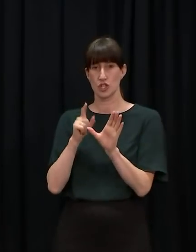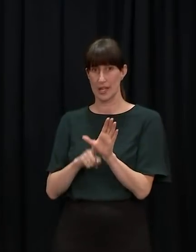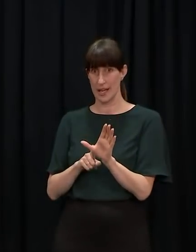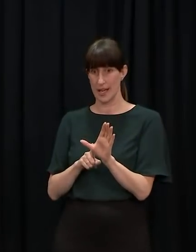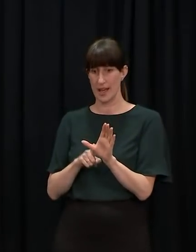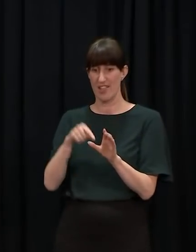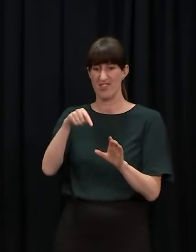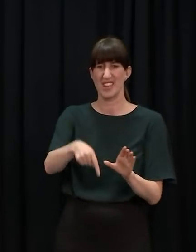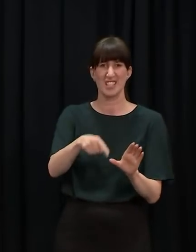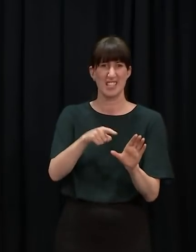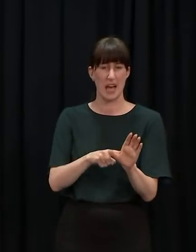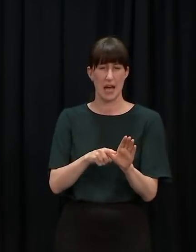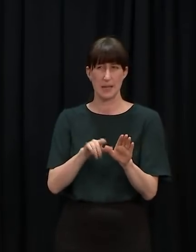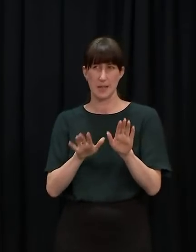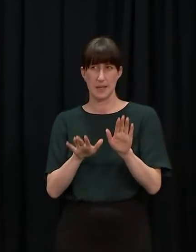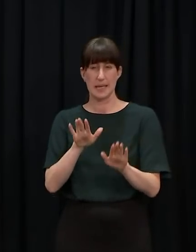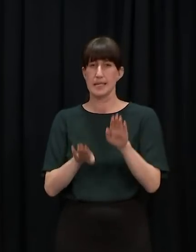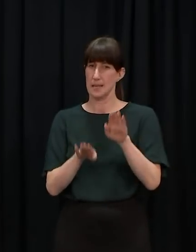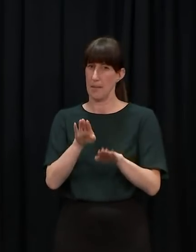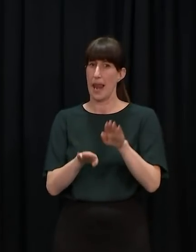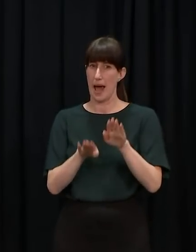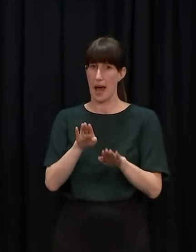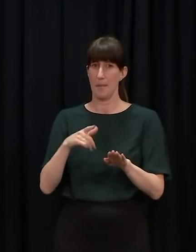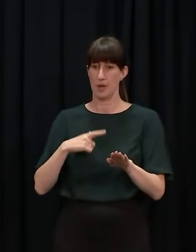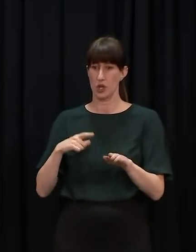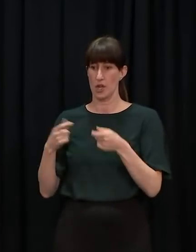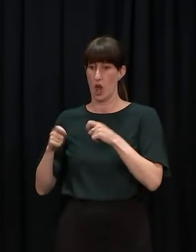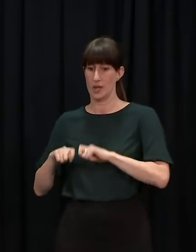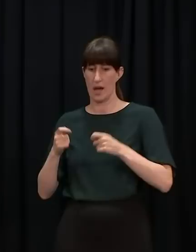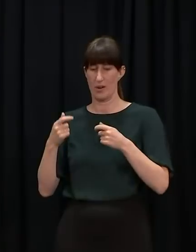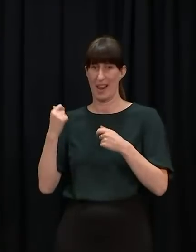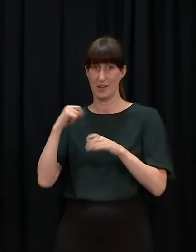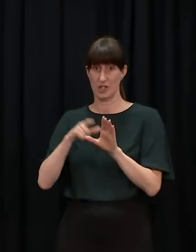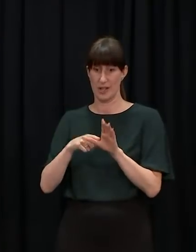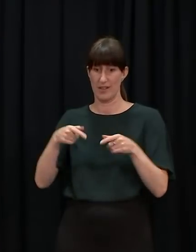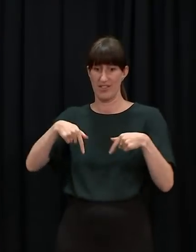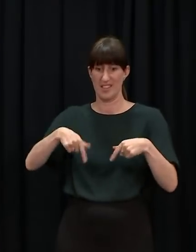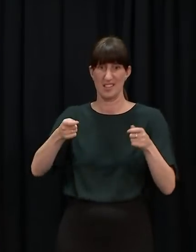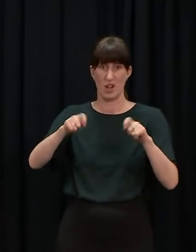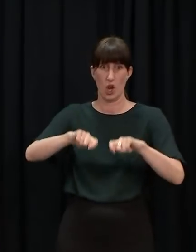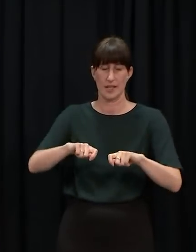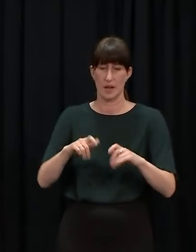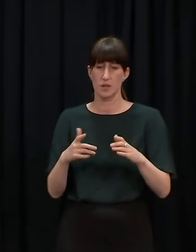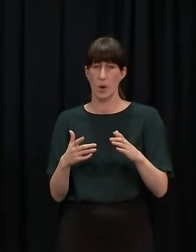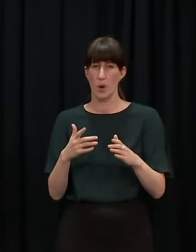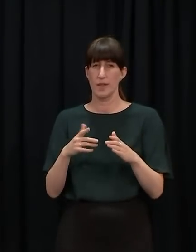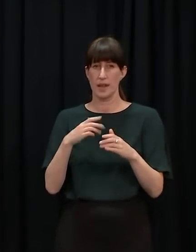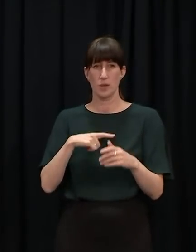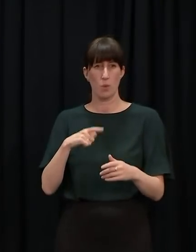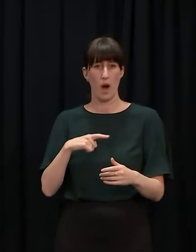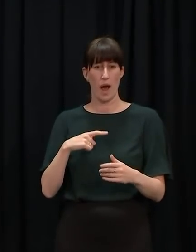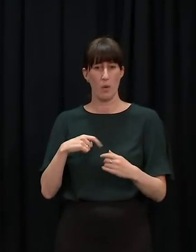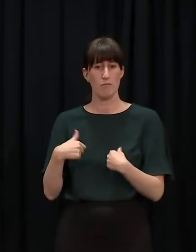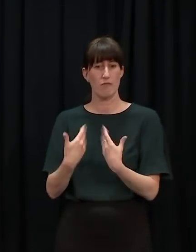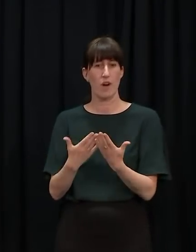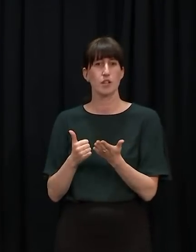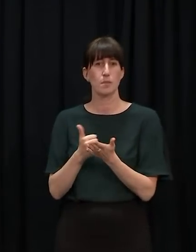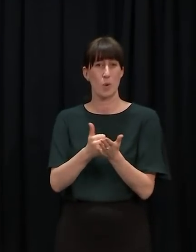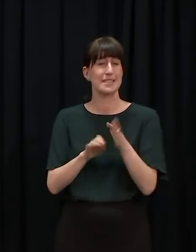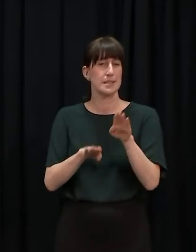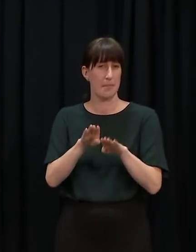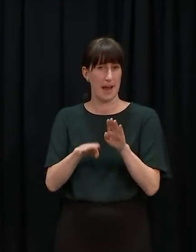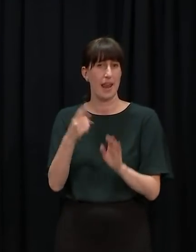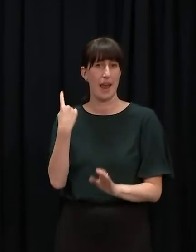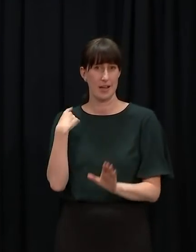this year and last year. And so we're bringing the overall support available to them into line with what we did last year. I also want to